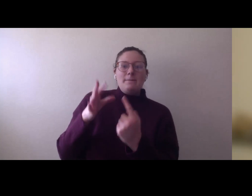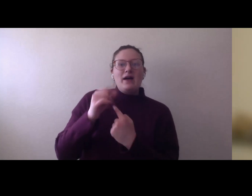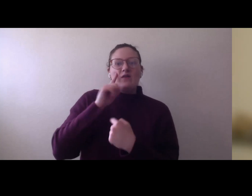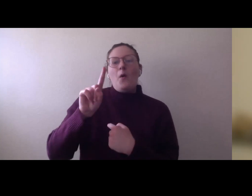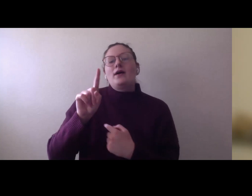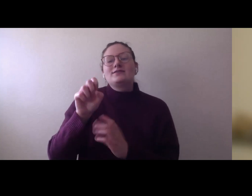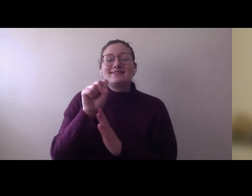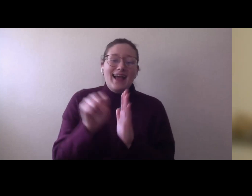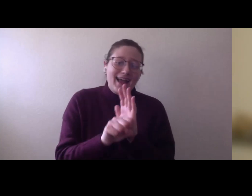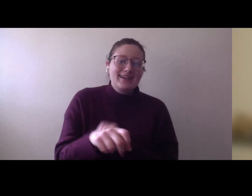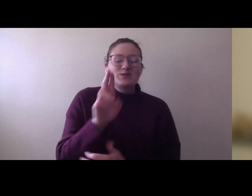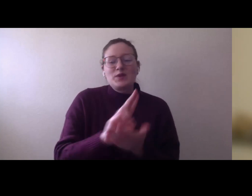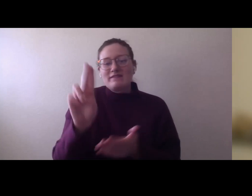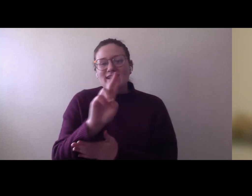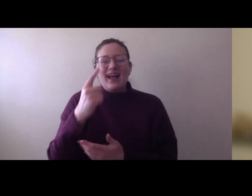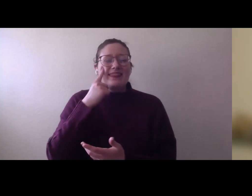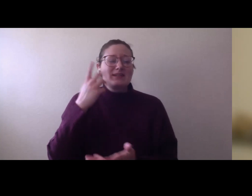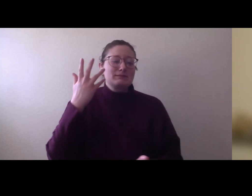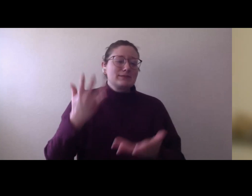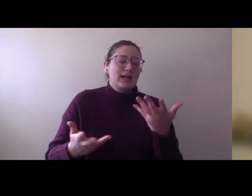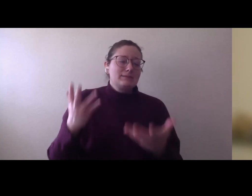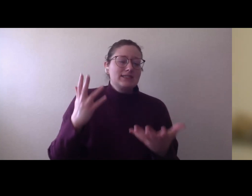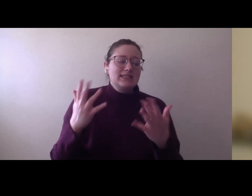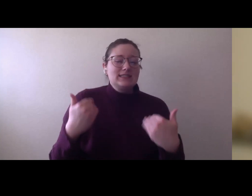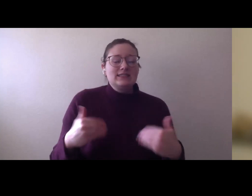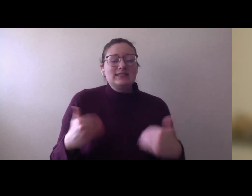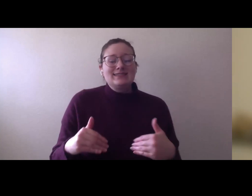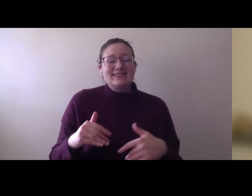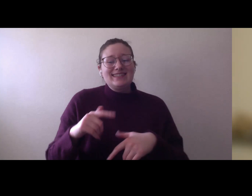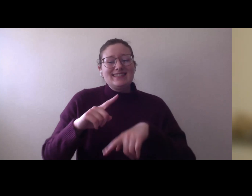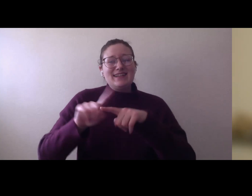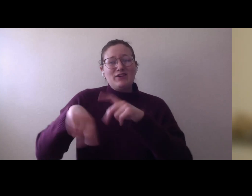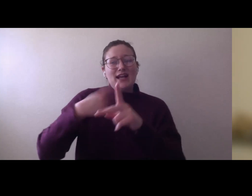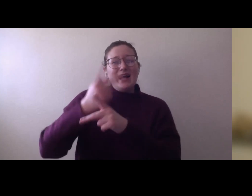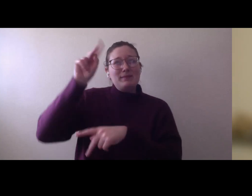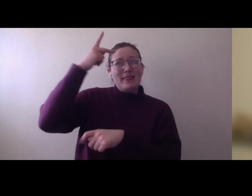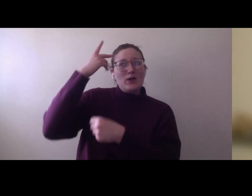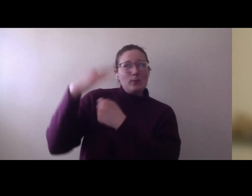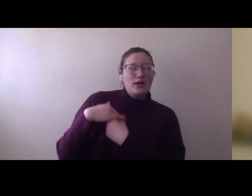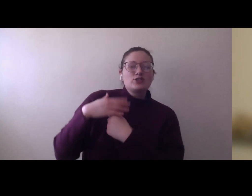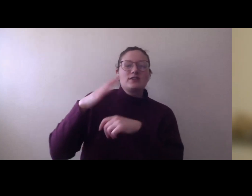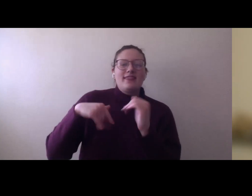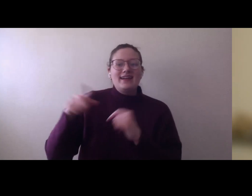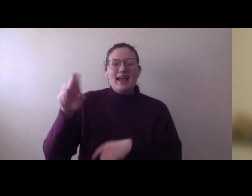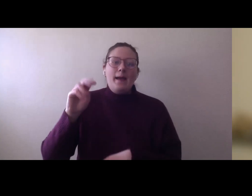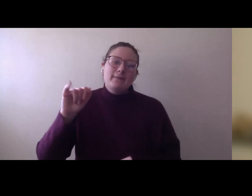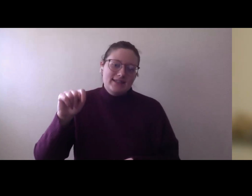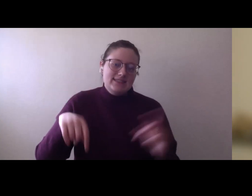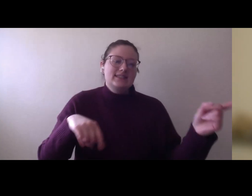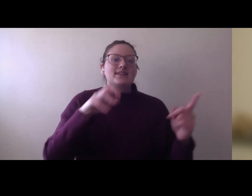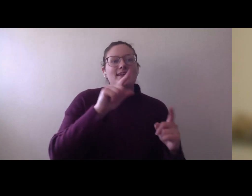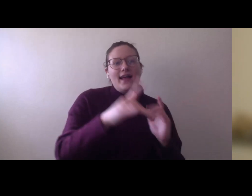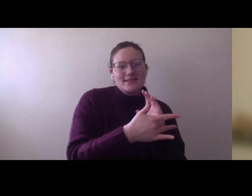state universities. I think they are probably under a different kind of political pressure than the MIT and the Caltech,